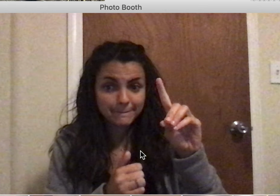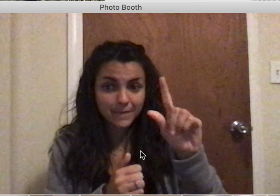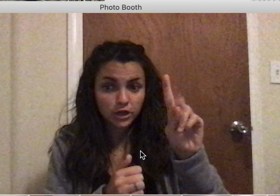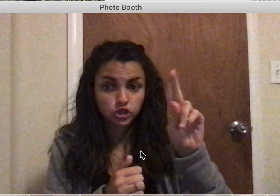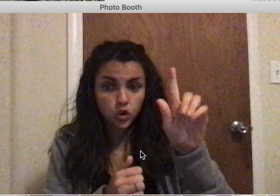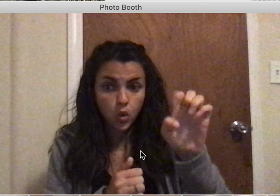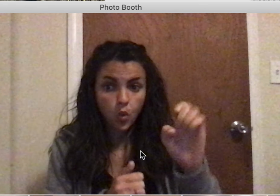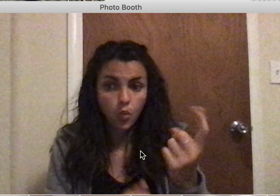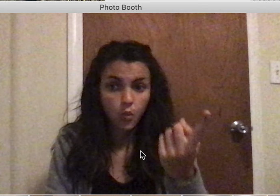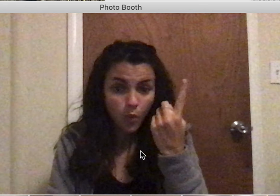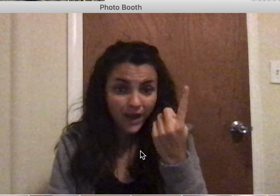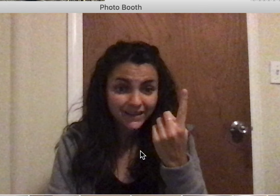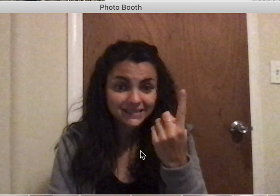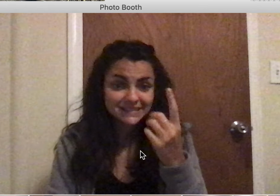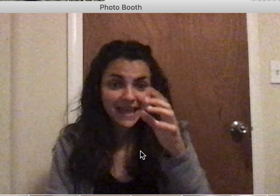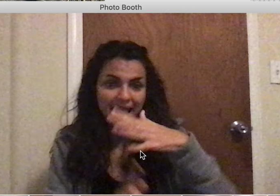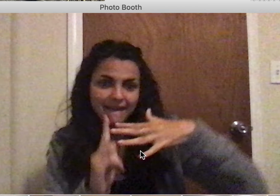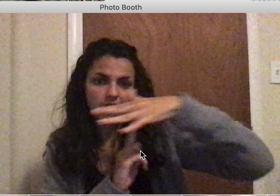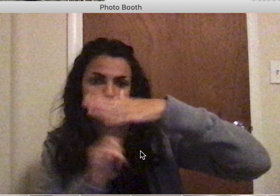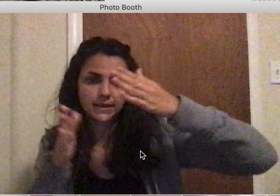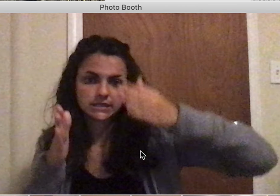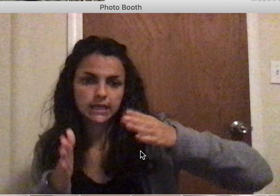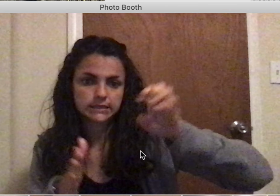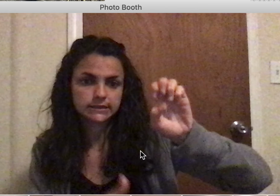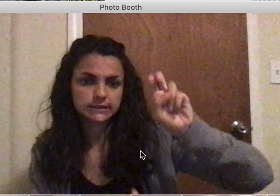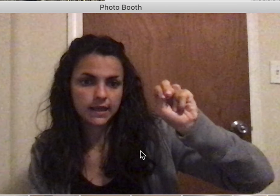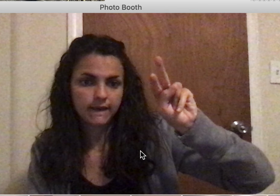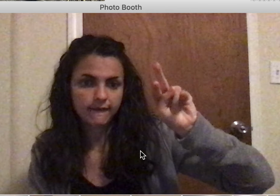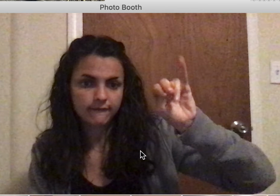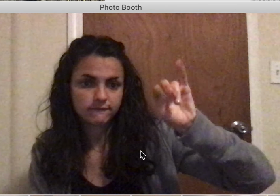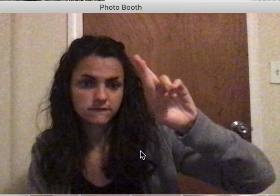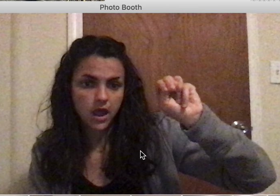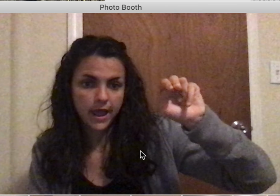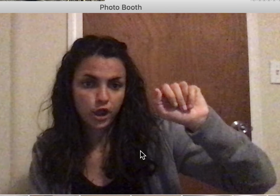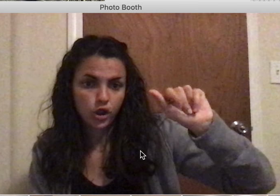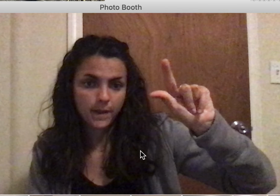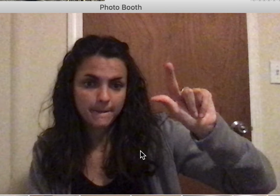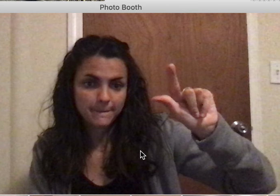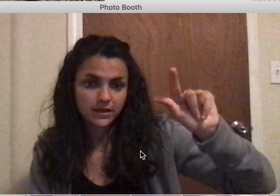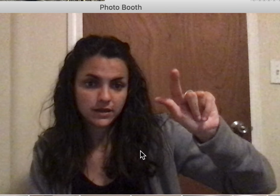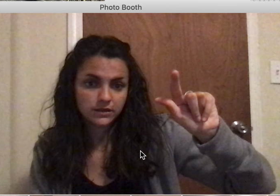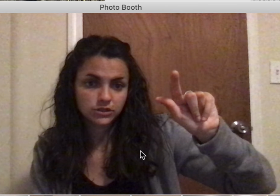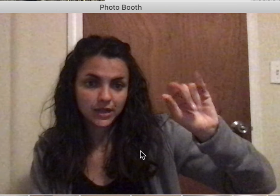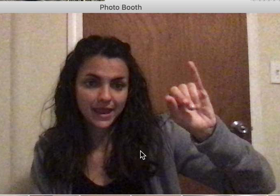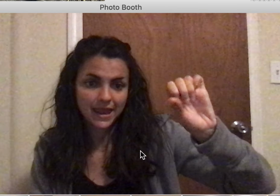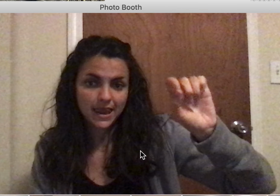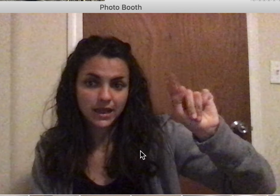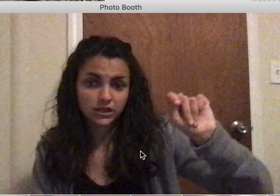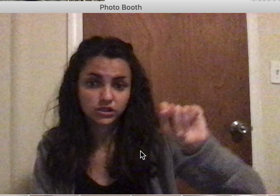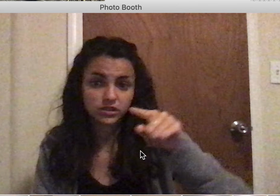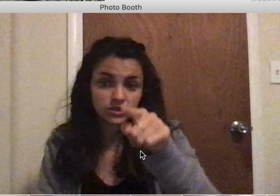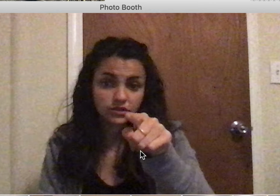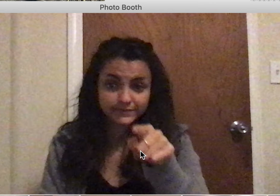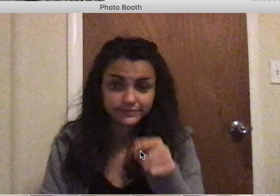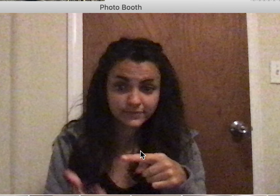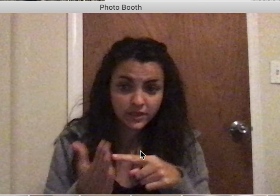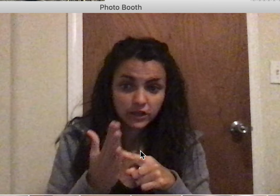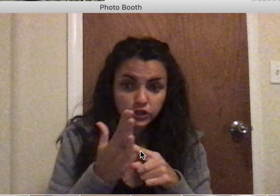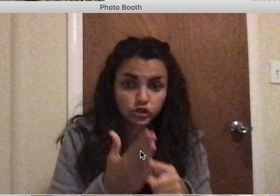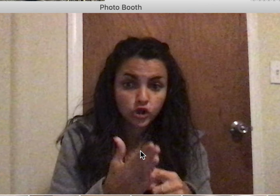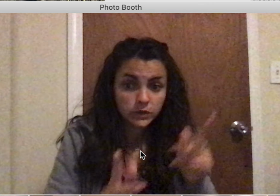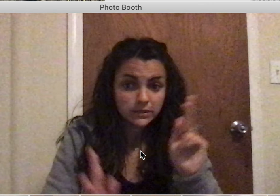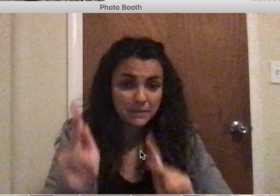you notice in the picture here that shows some people standing up for the environment, you notice it ties in with the chapter